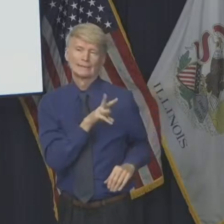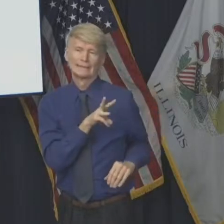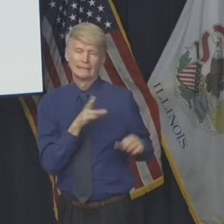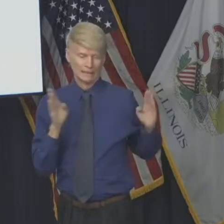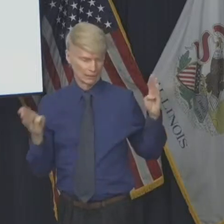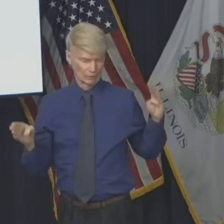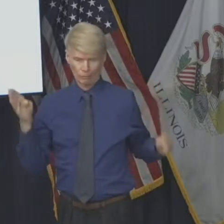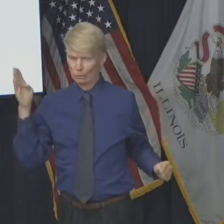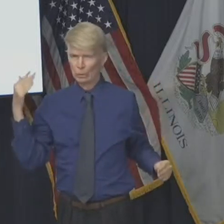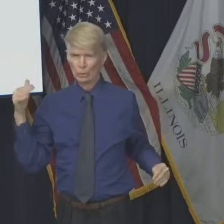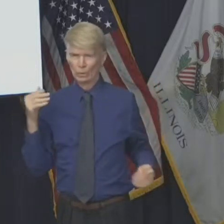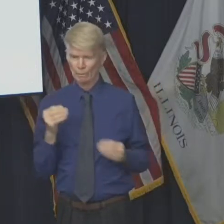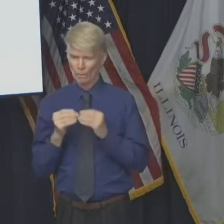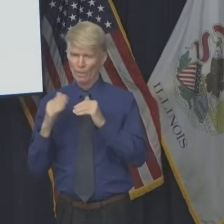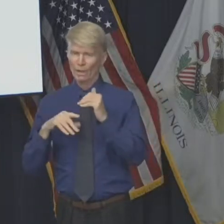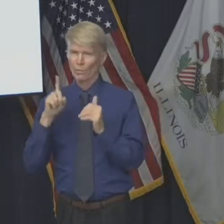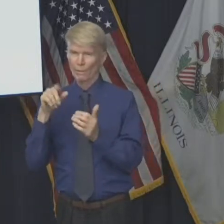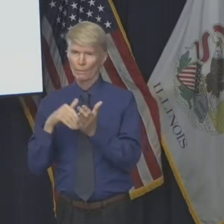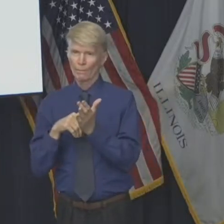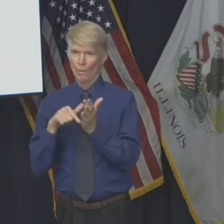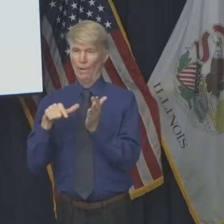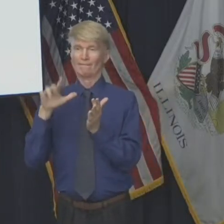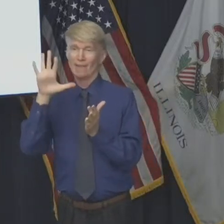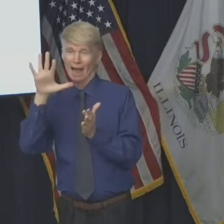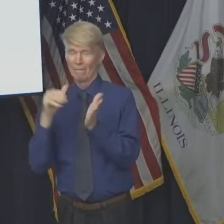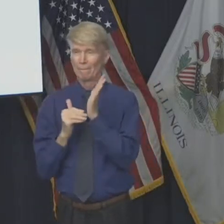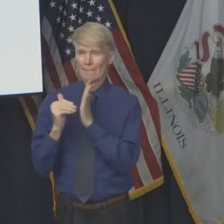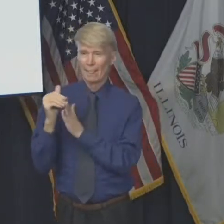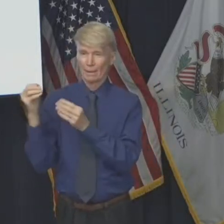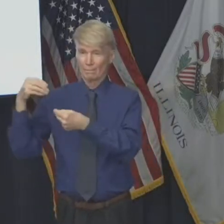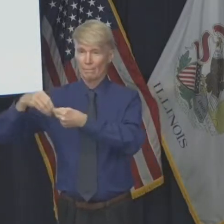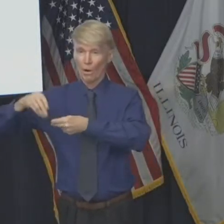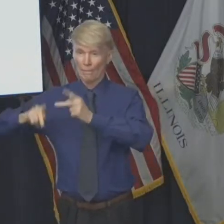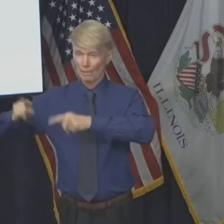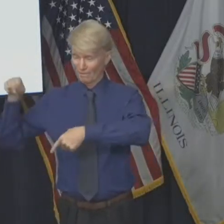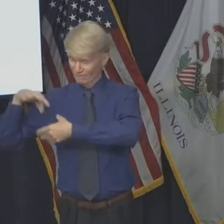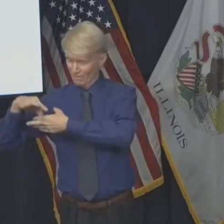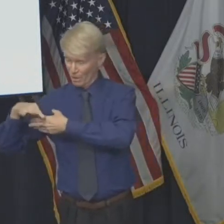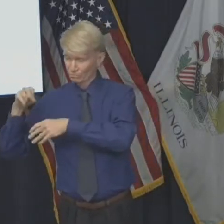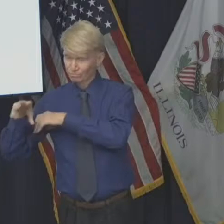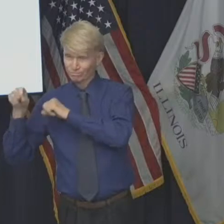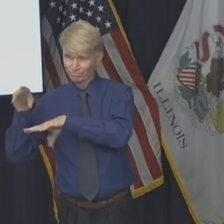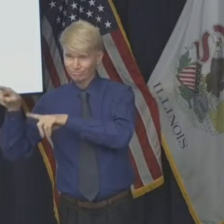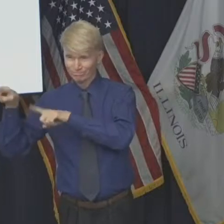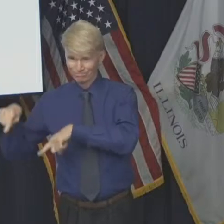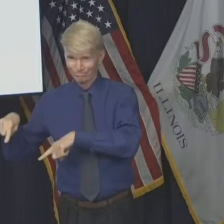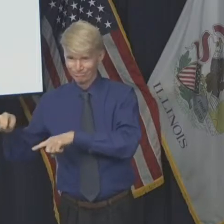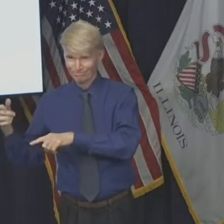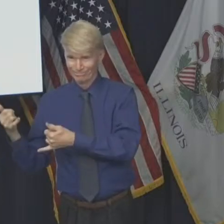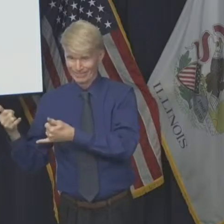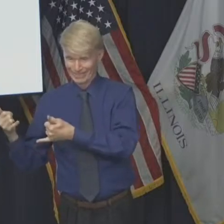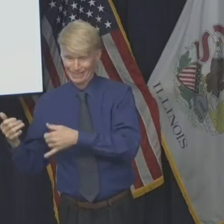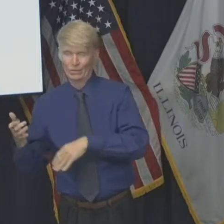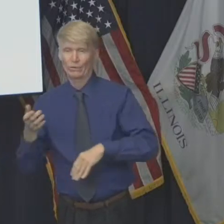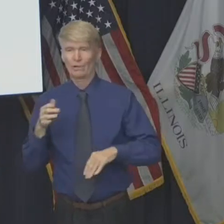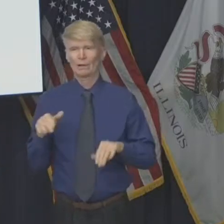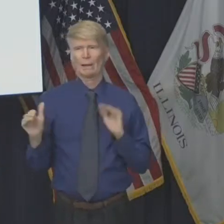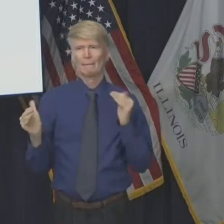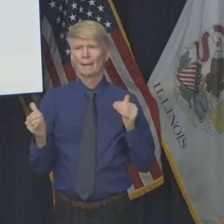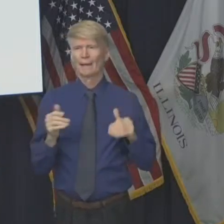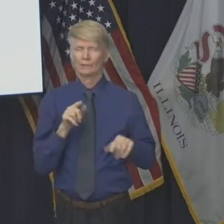than 1.5 million more voters have already cast a ballot compared to the same time